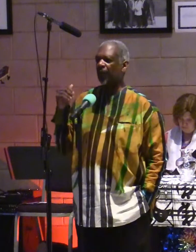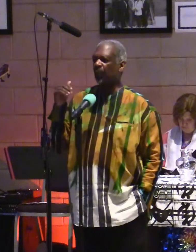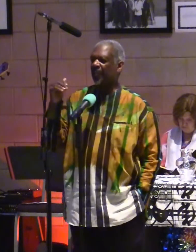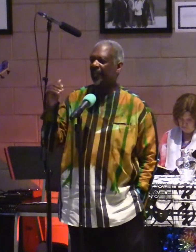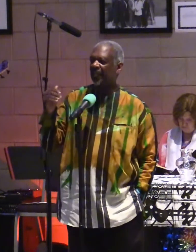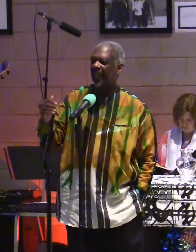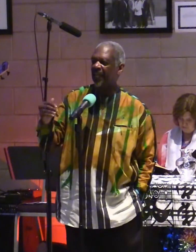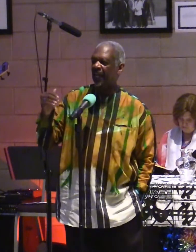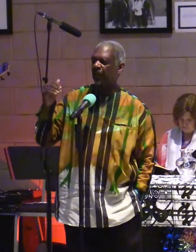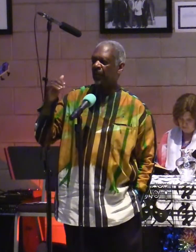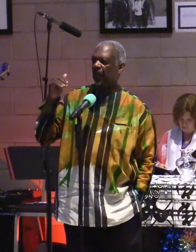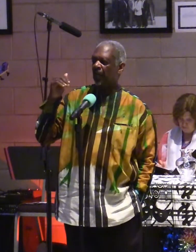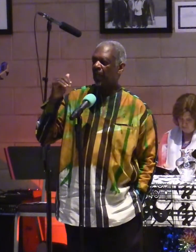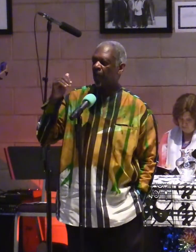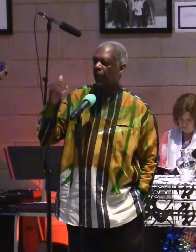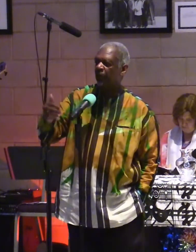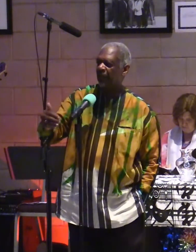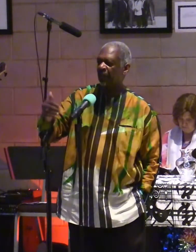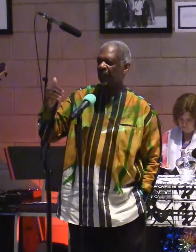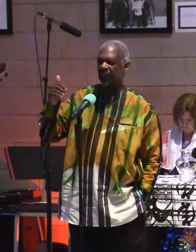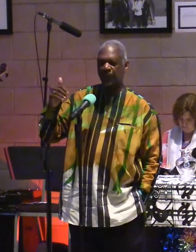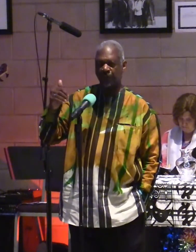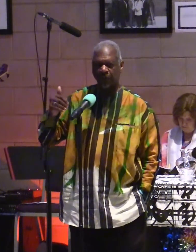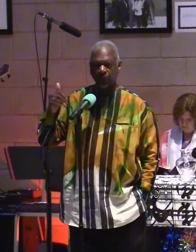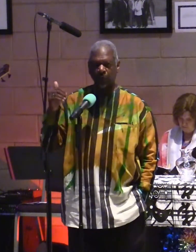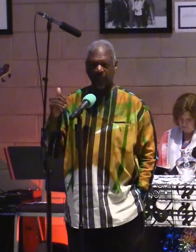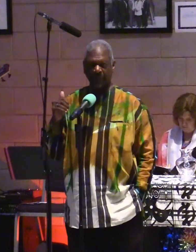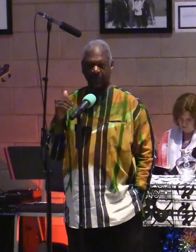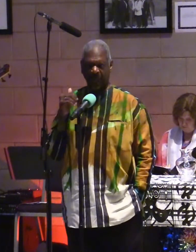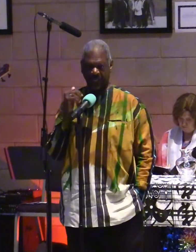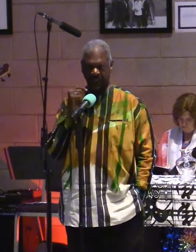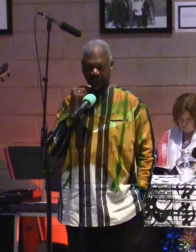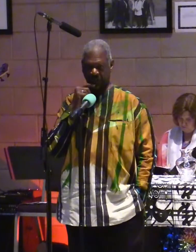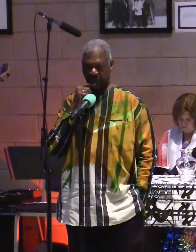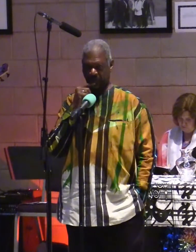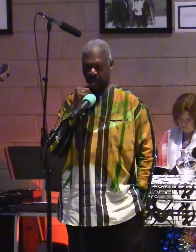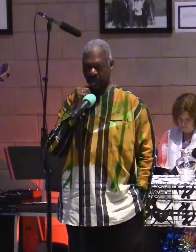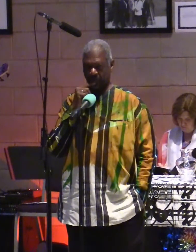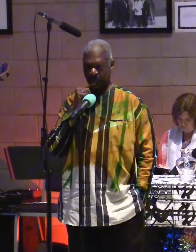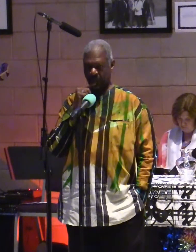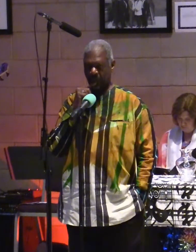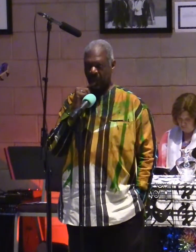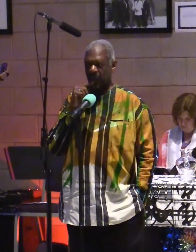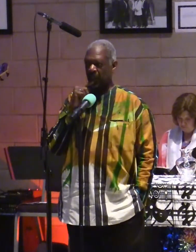so that we can lay down a good foundation for those who are coming behind us.